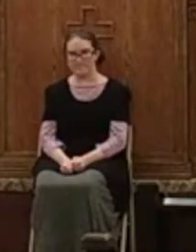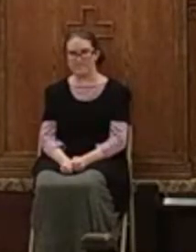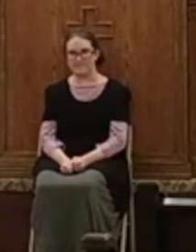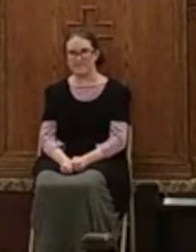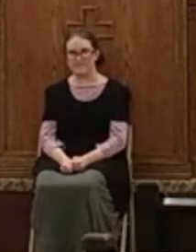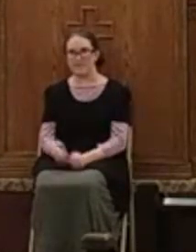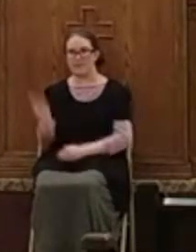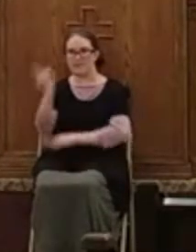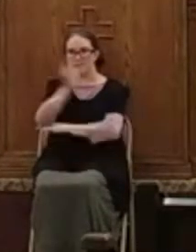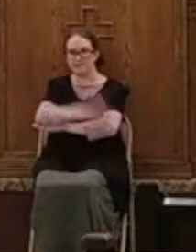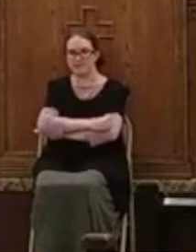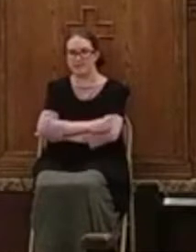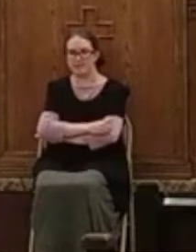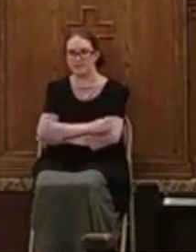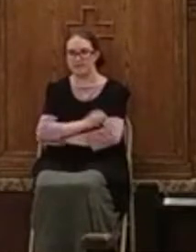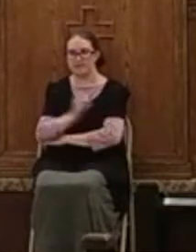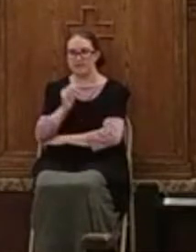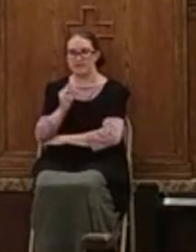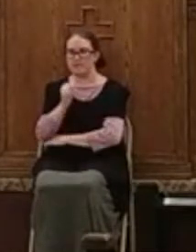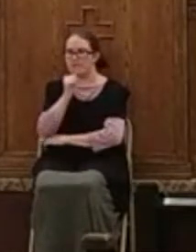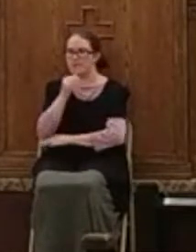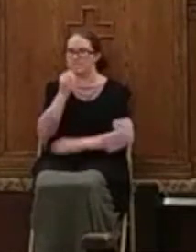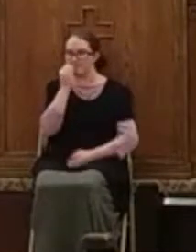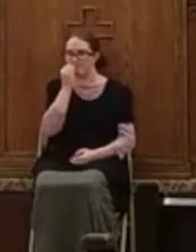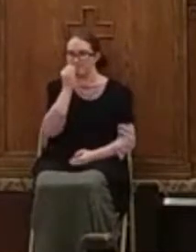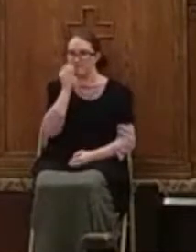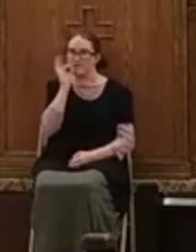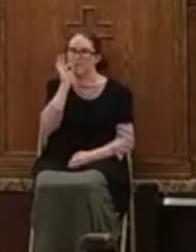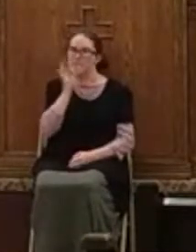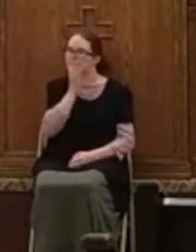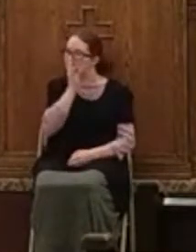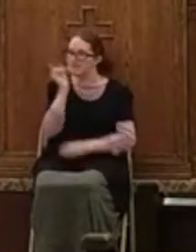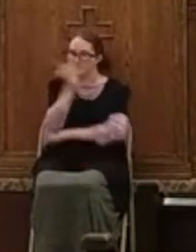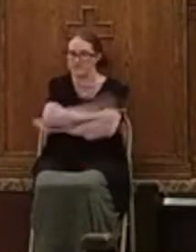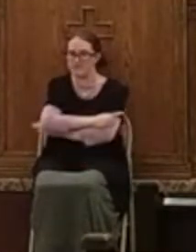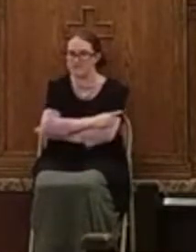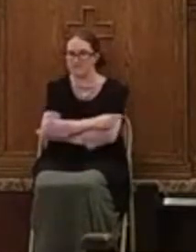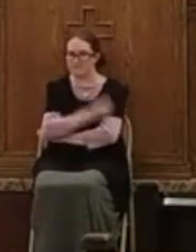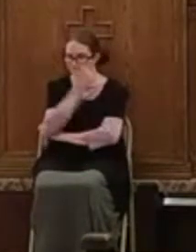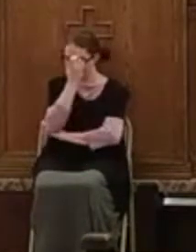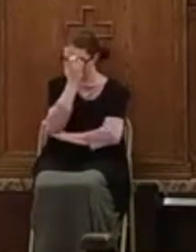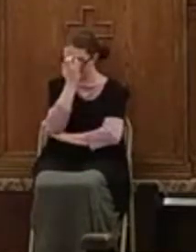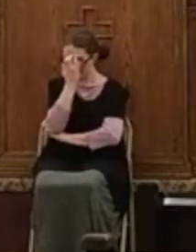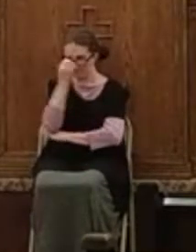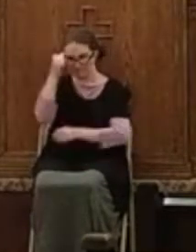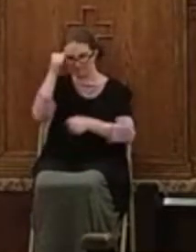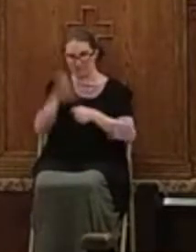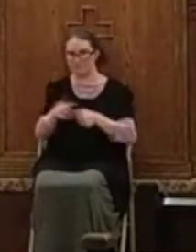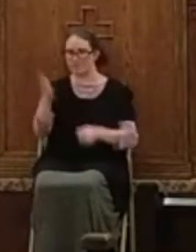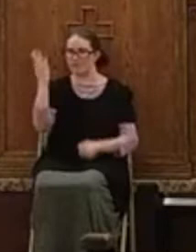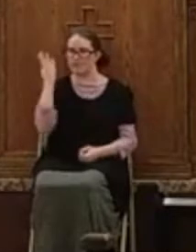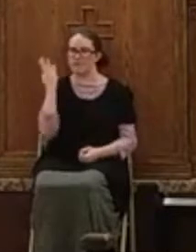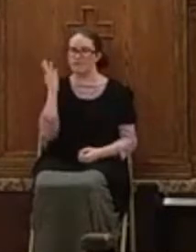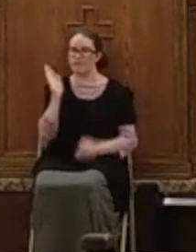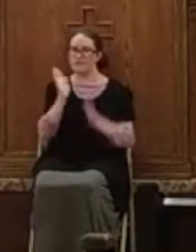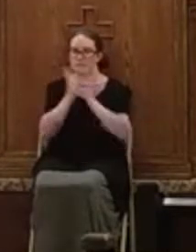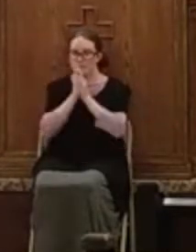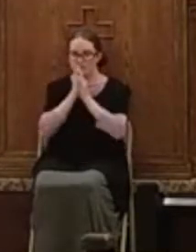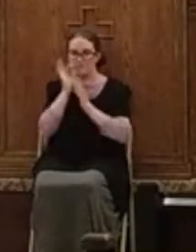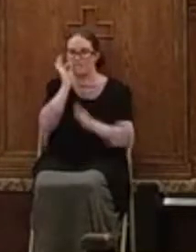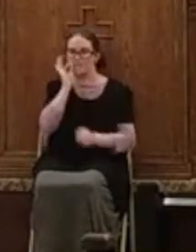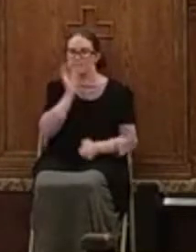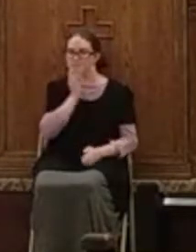On those days where you're going, okay, you're not eating today. You're going to fast today. I remember back in the old days, we used to pray and